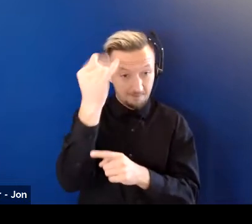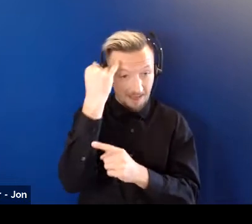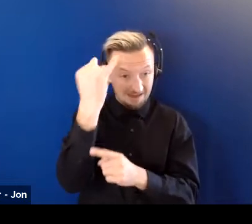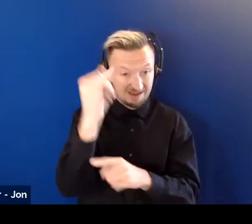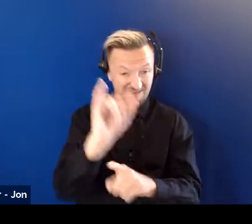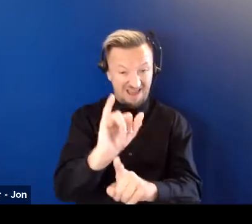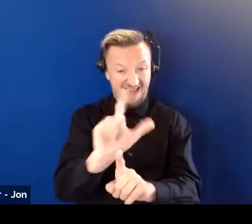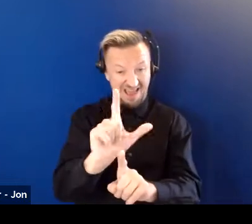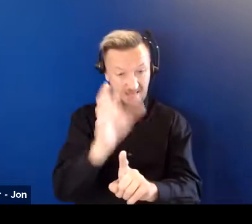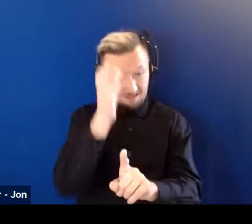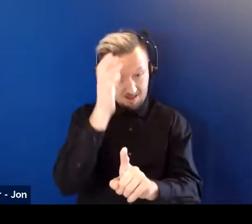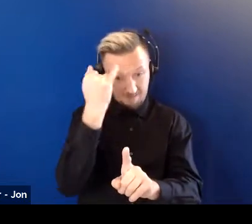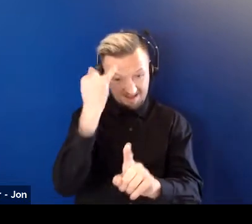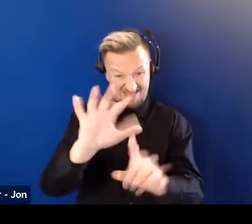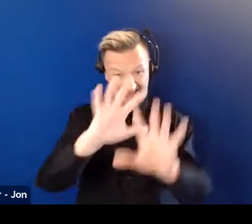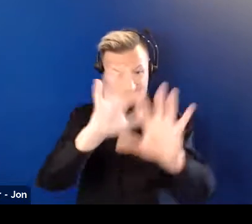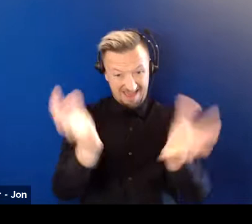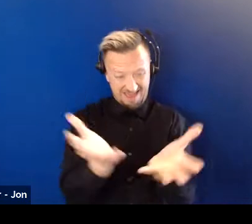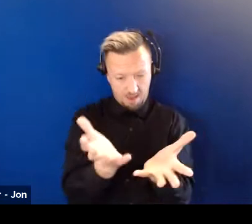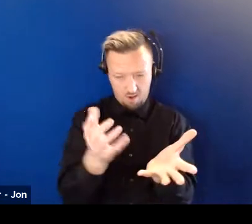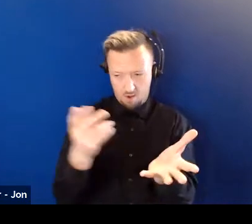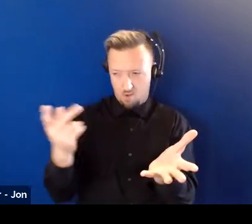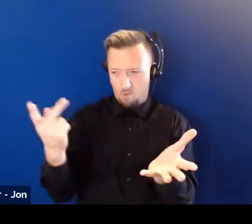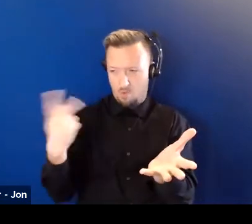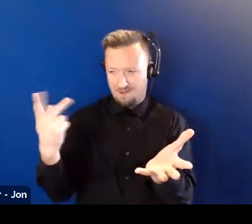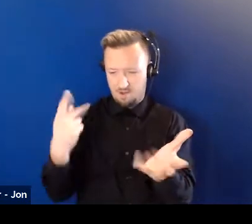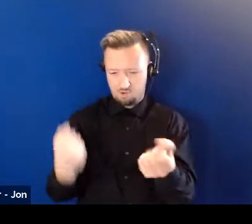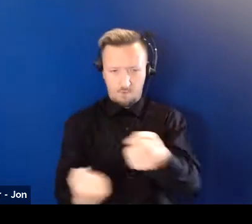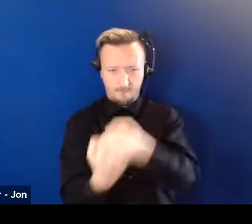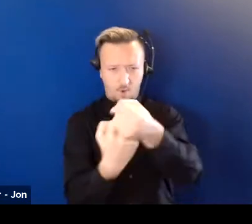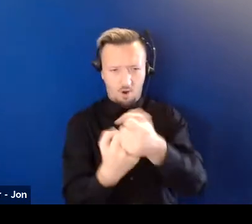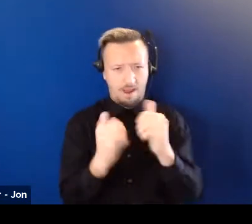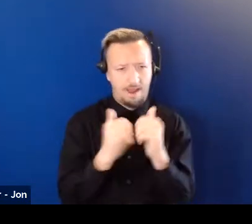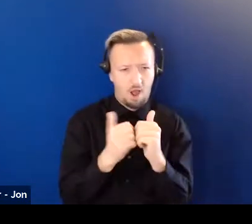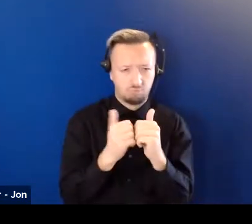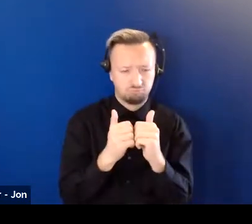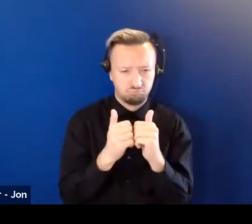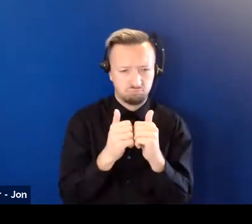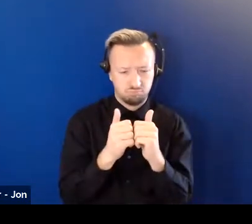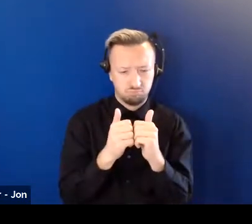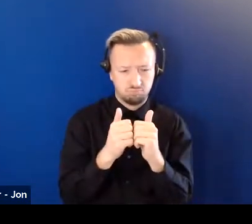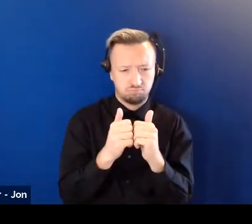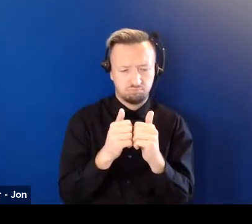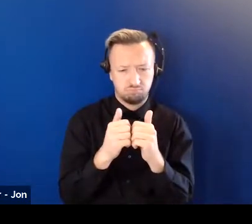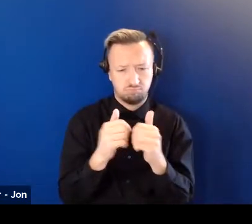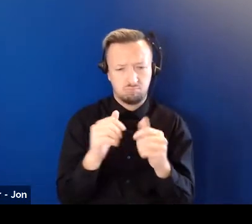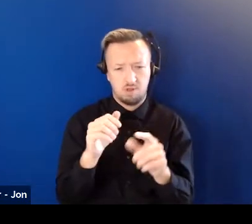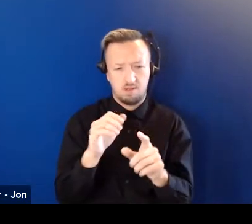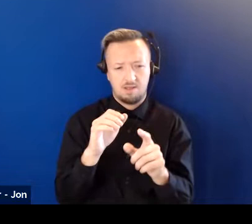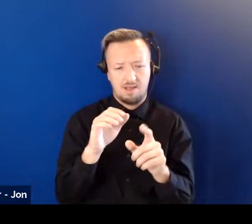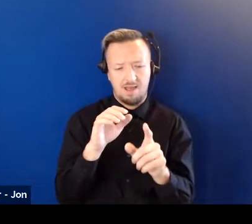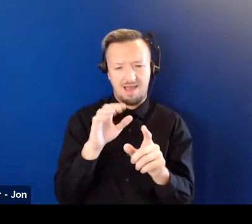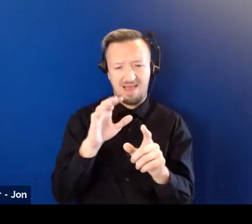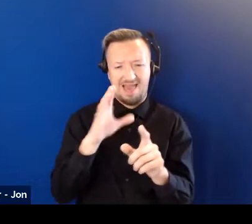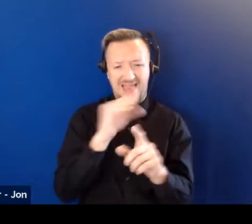and an opportunity to raise awareness of how what we do can shift the paradigm, so that people with disabilities